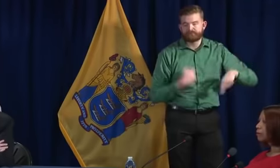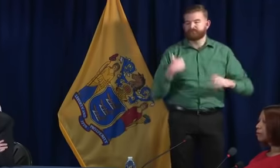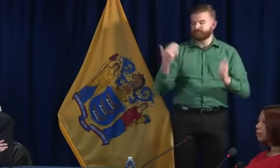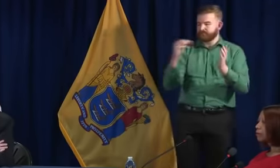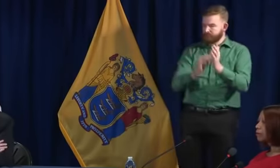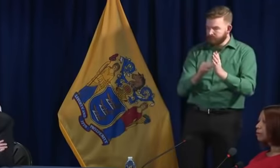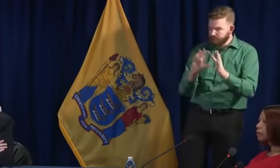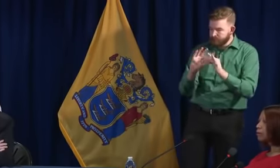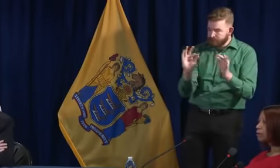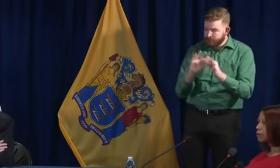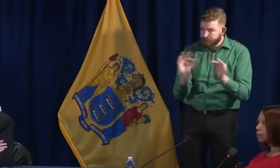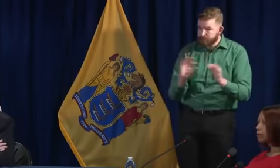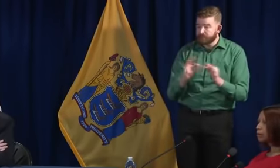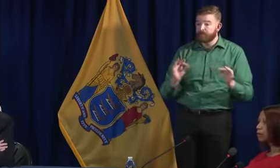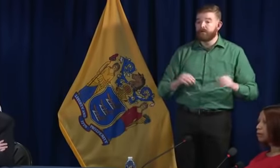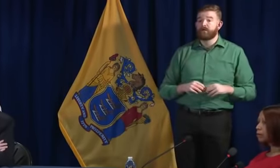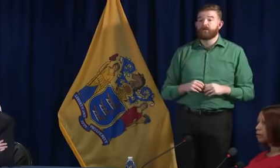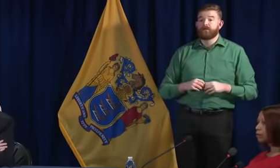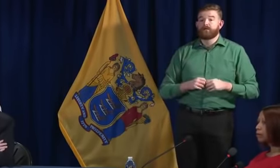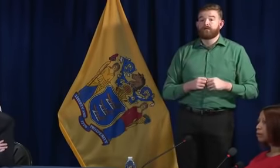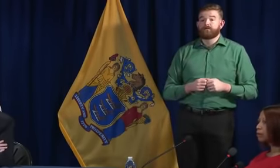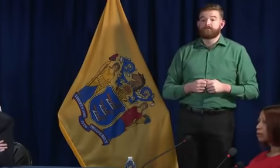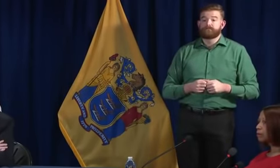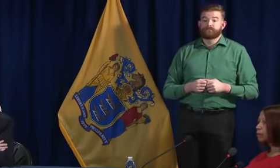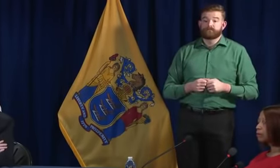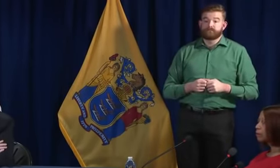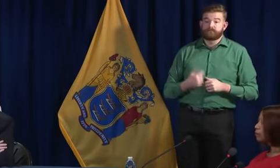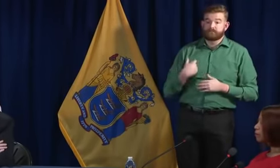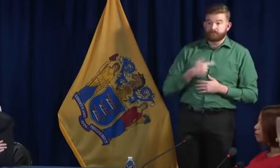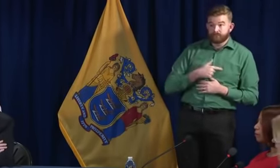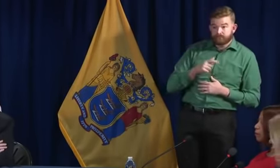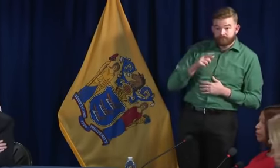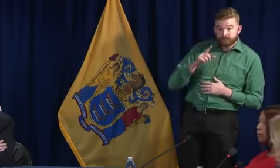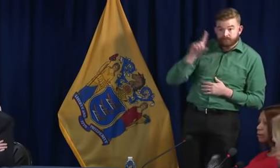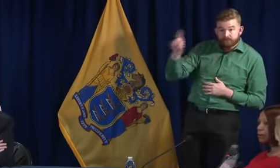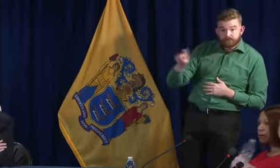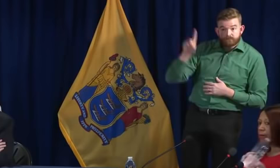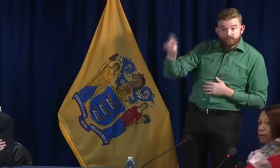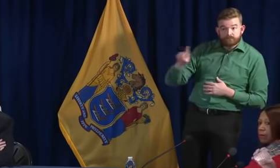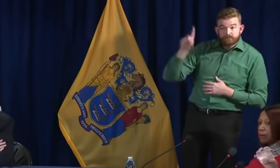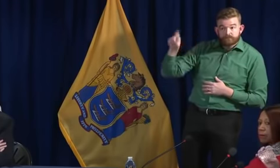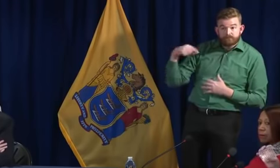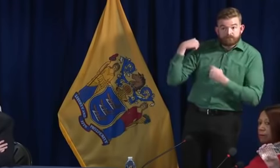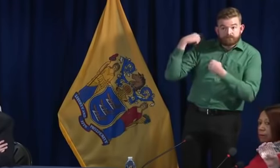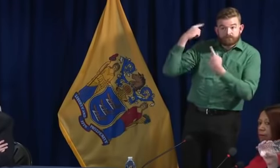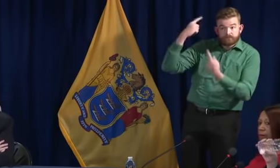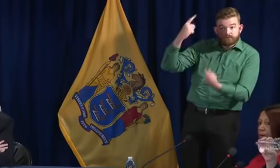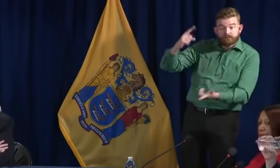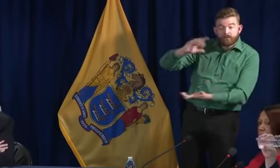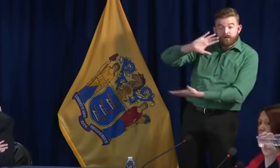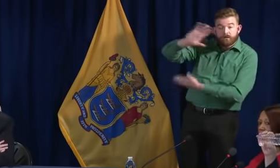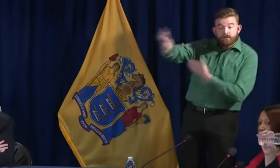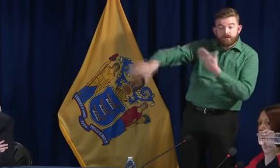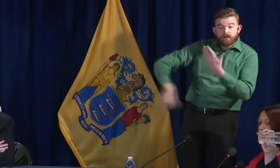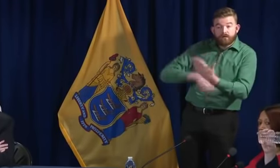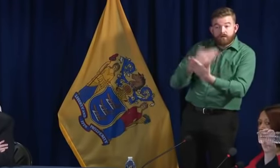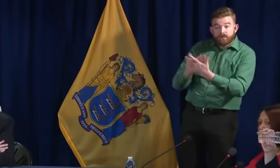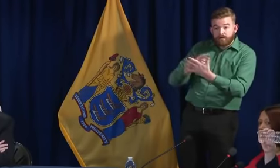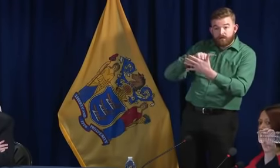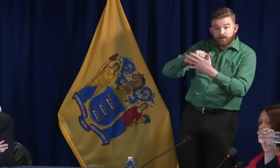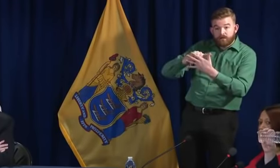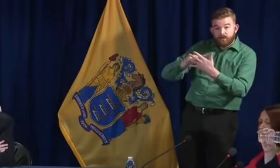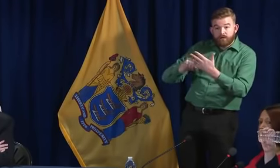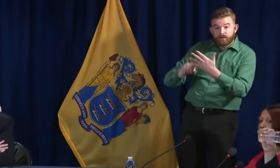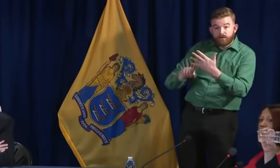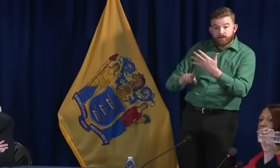the asks that we've had. We're persistent, and we'll continue to be forward-leaning on those asks. The